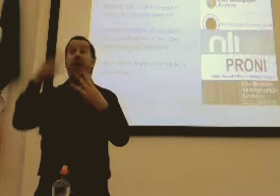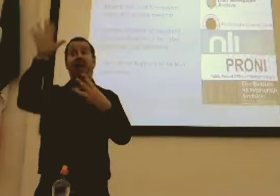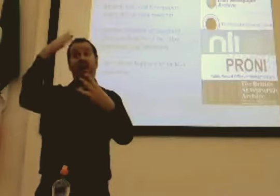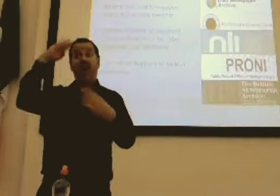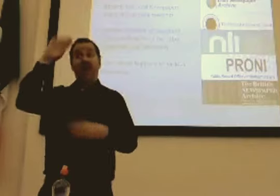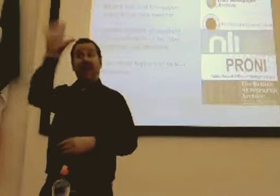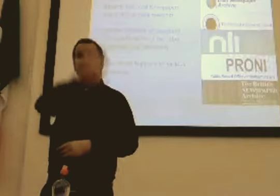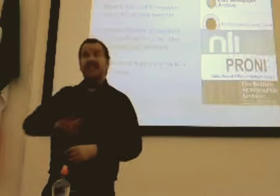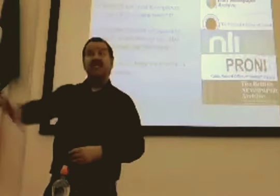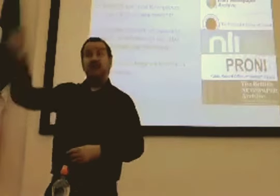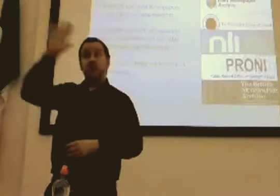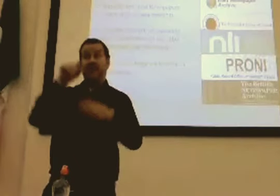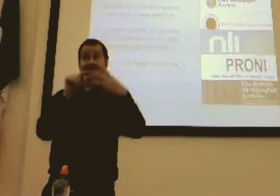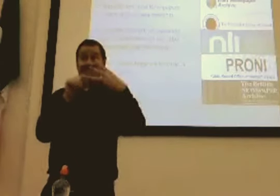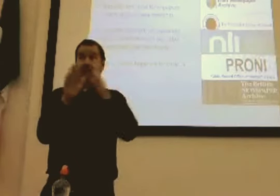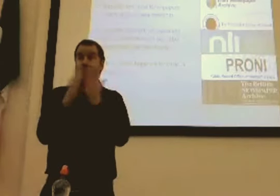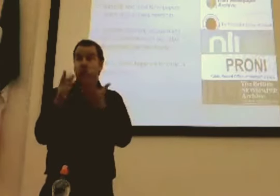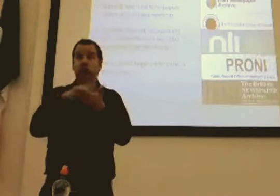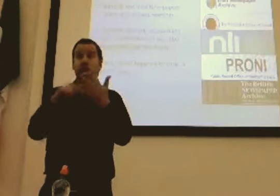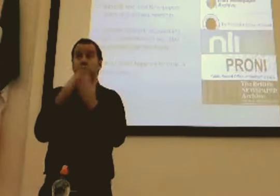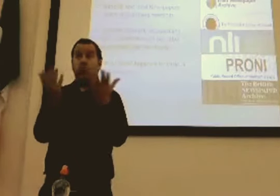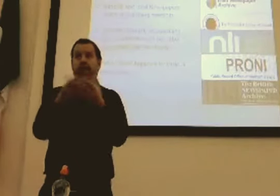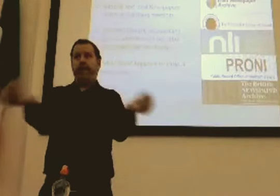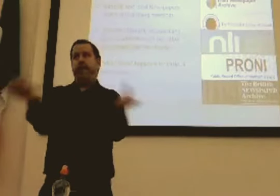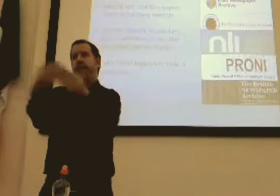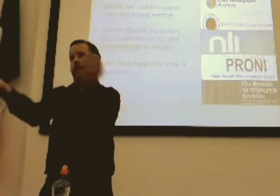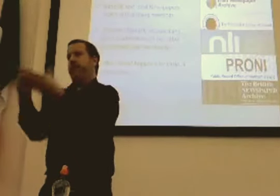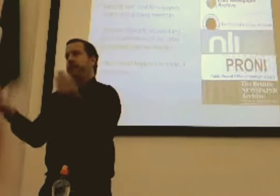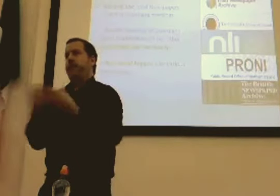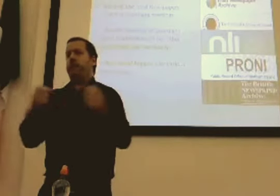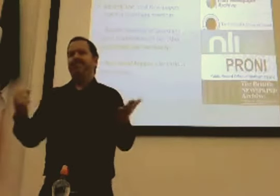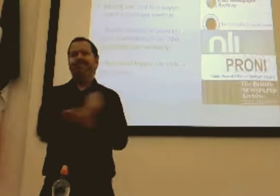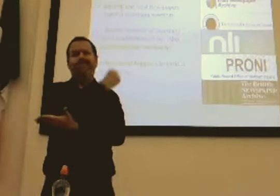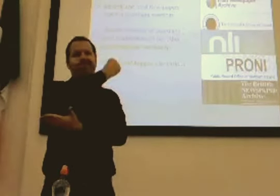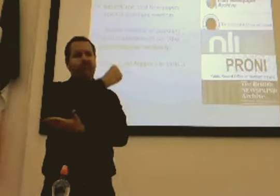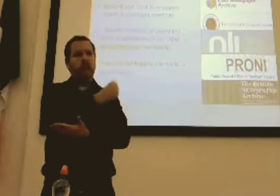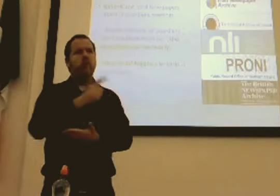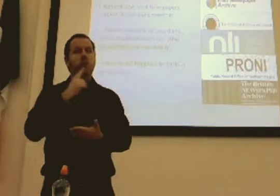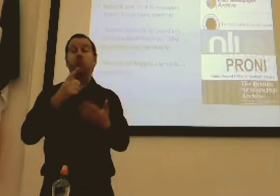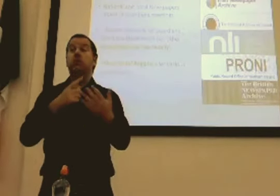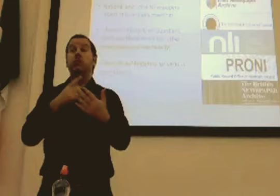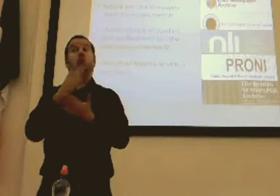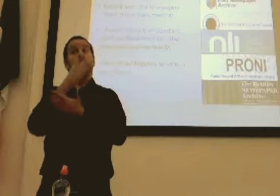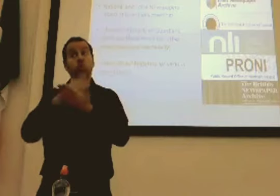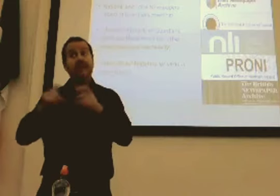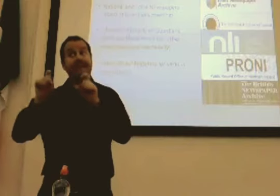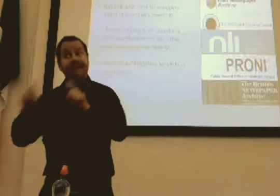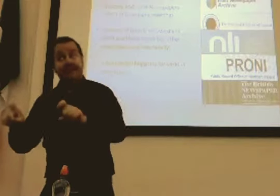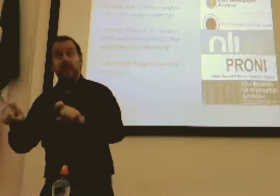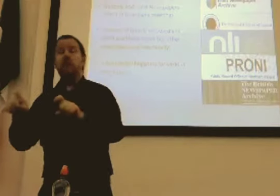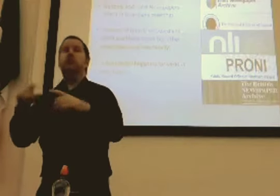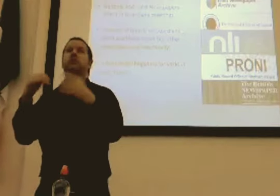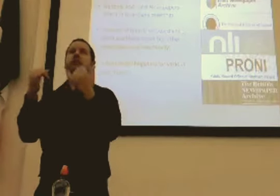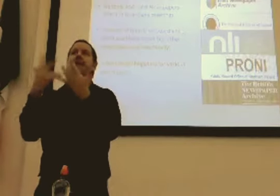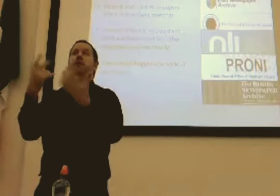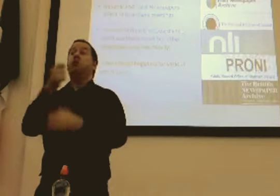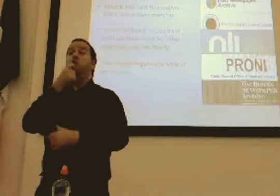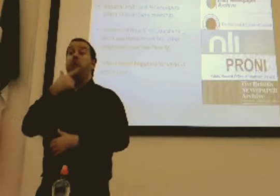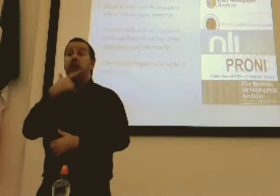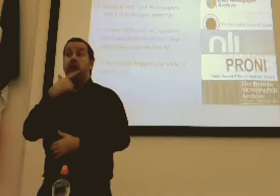of detailed information documented in that. And now a lot of those record books, unfortunately, have disappeared over time